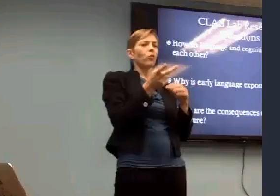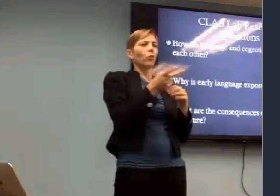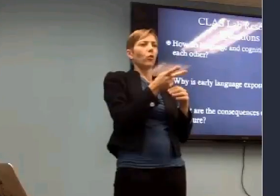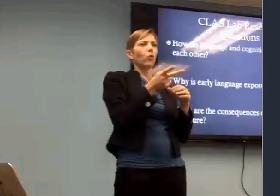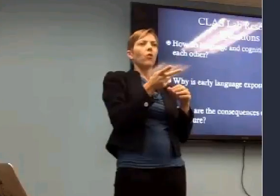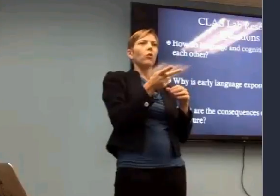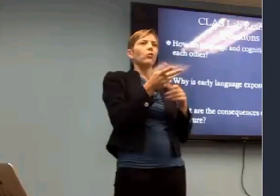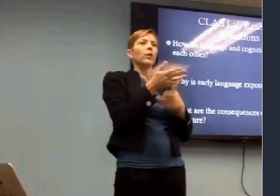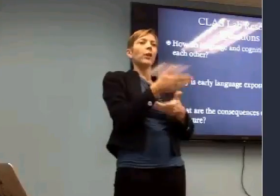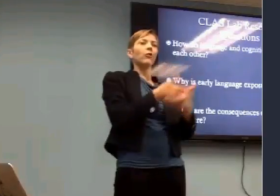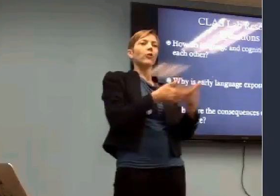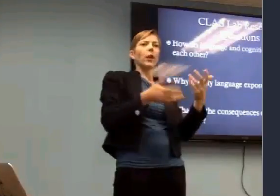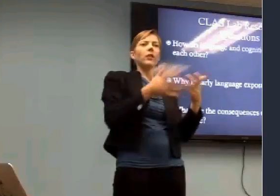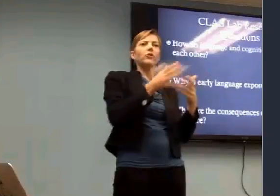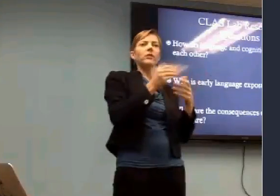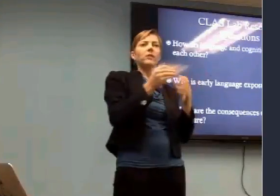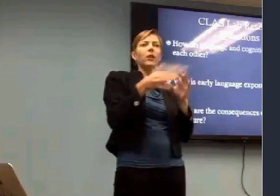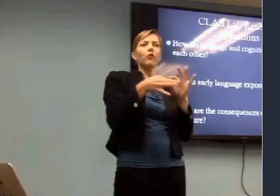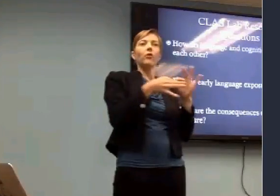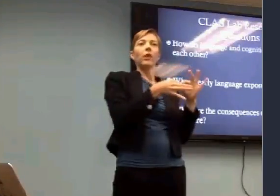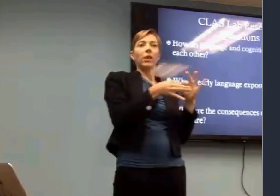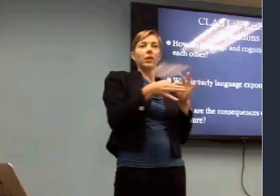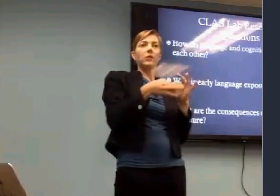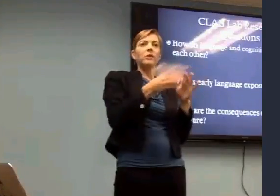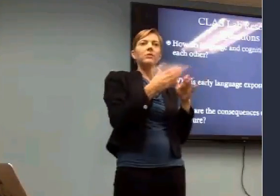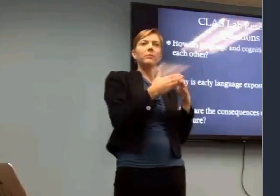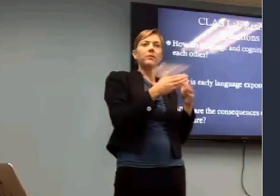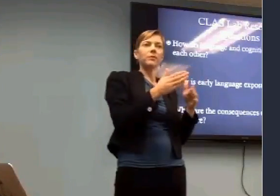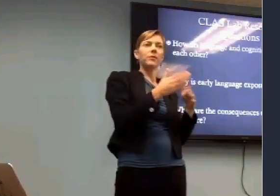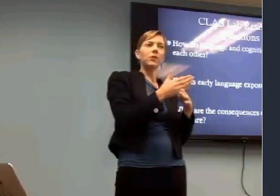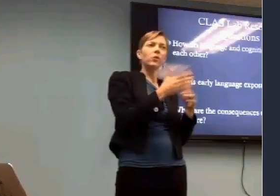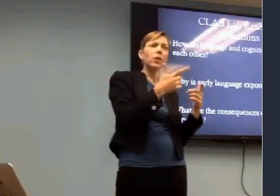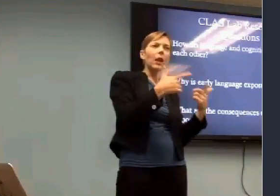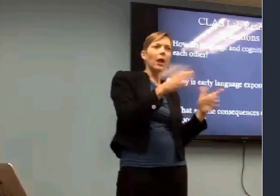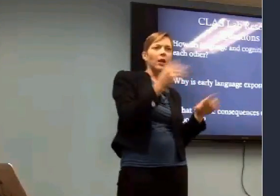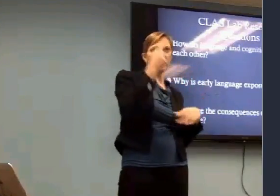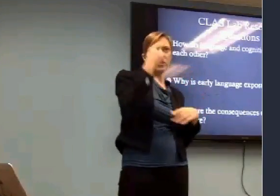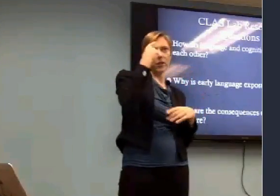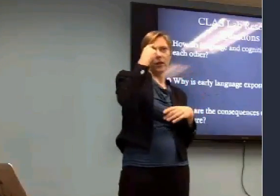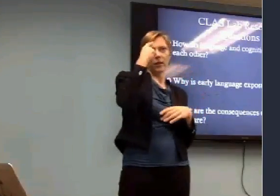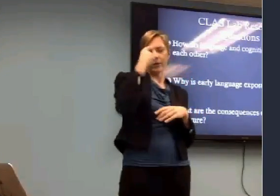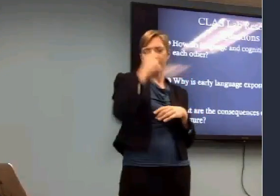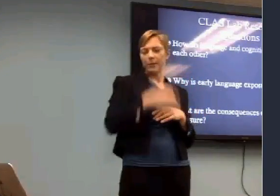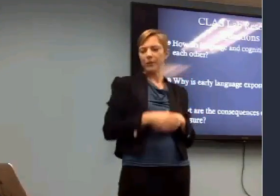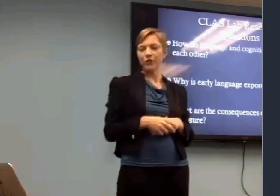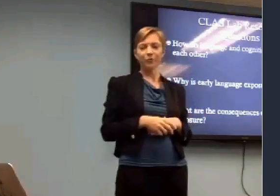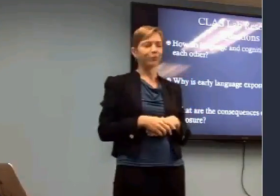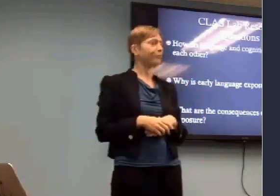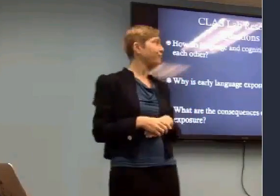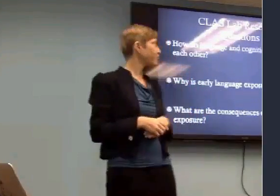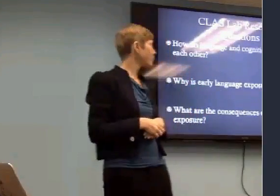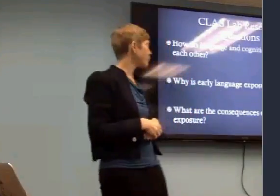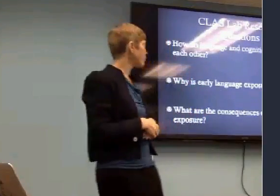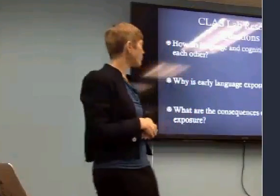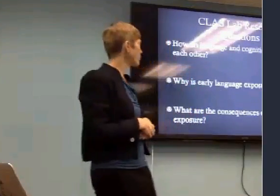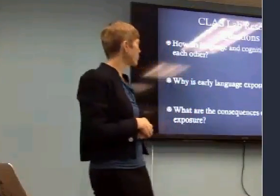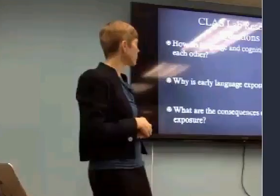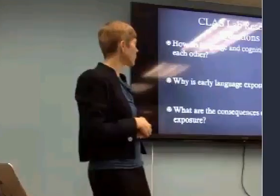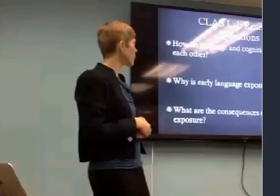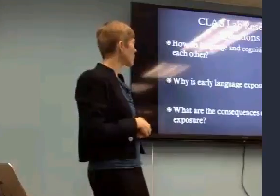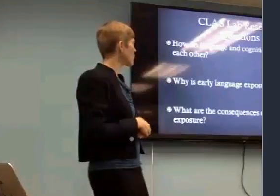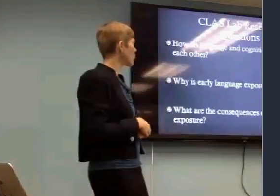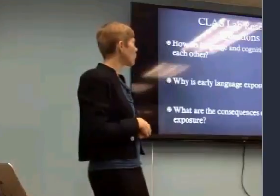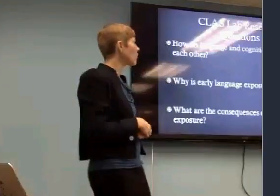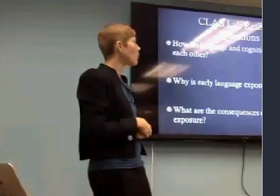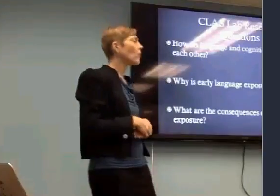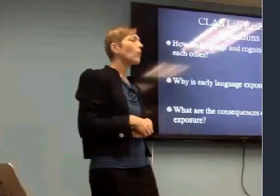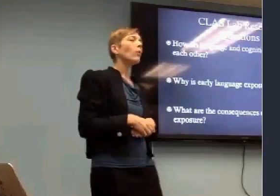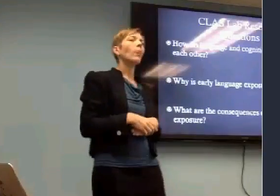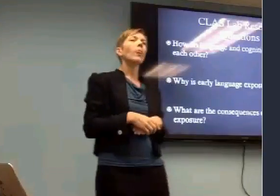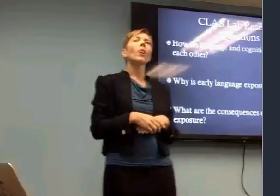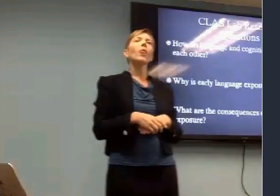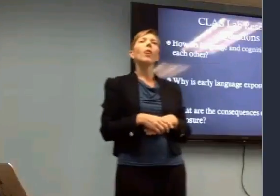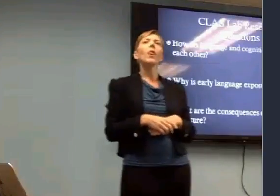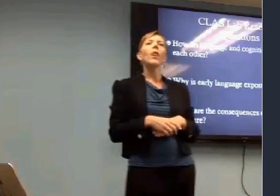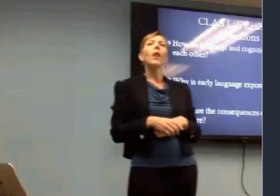structure of those two interacting factors and the relationship between cognition and language.